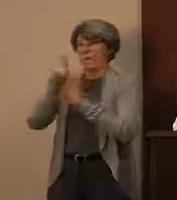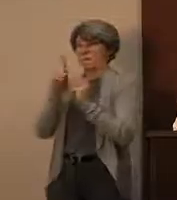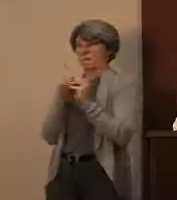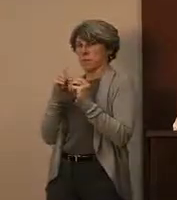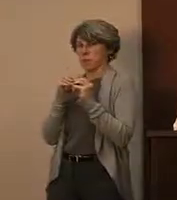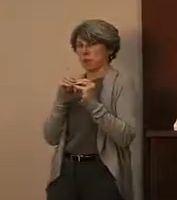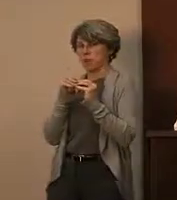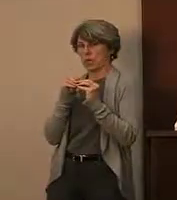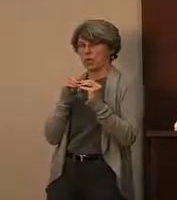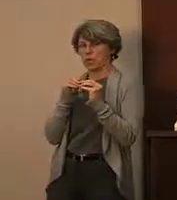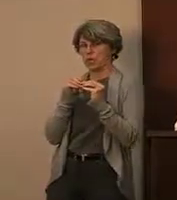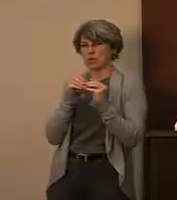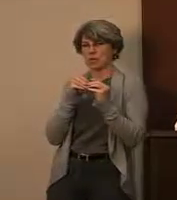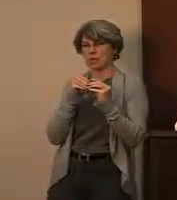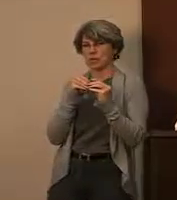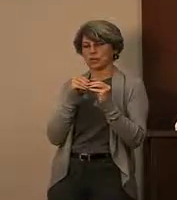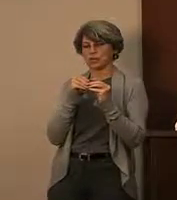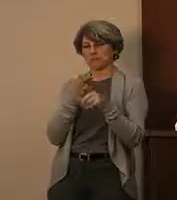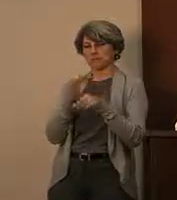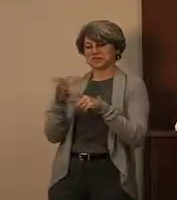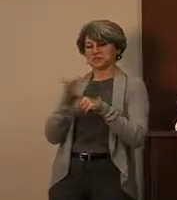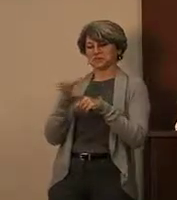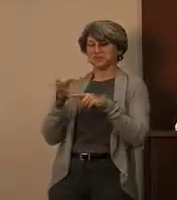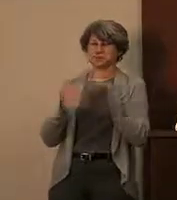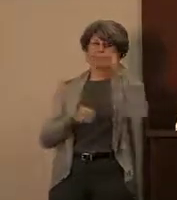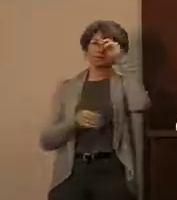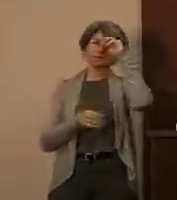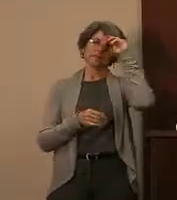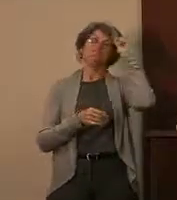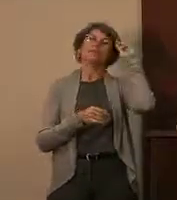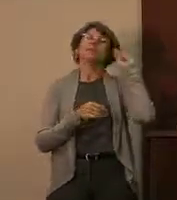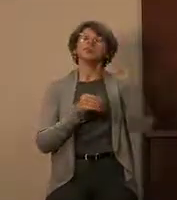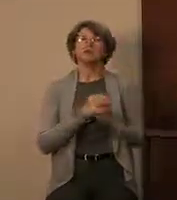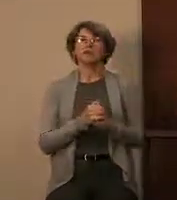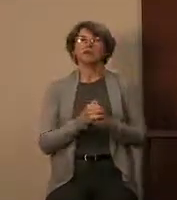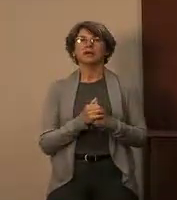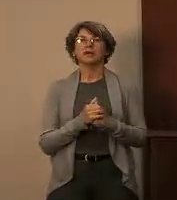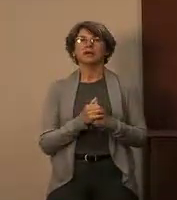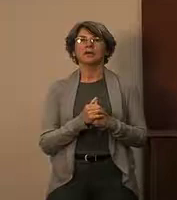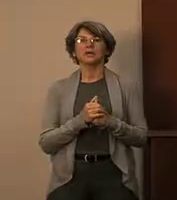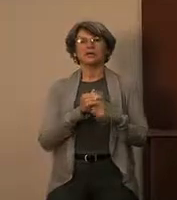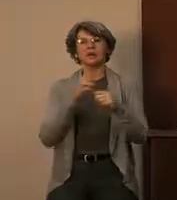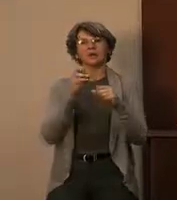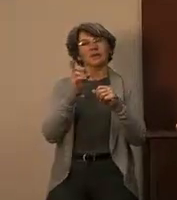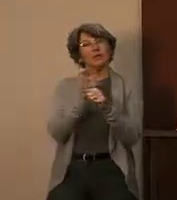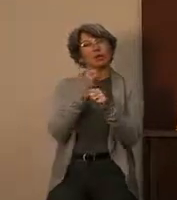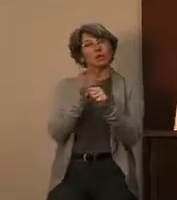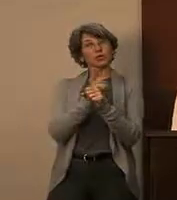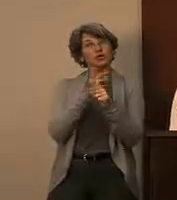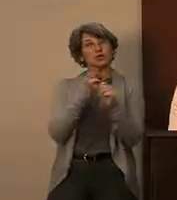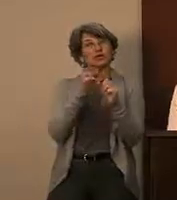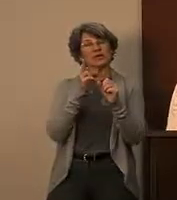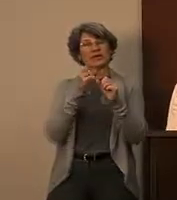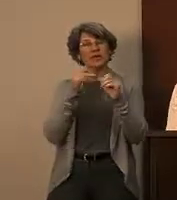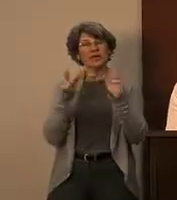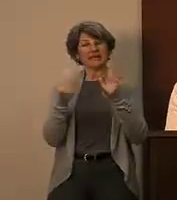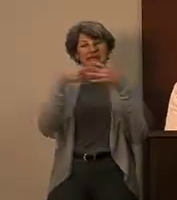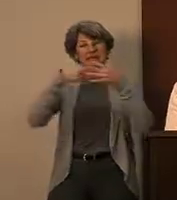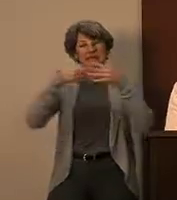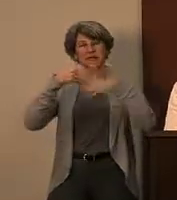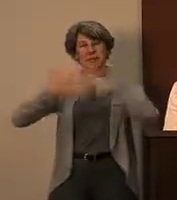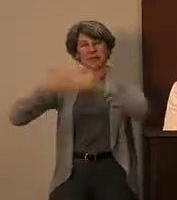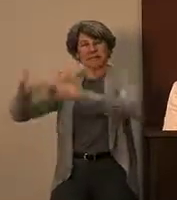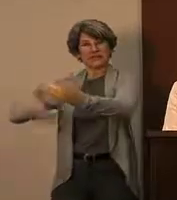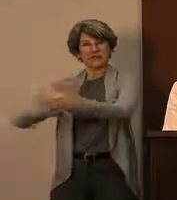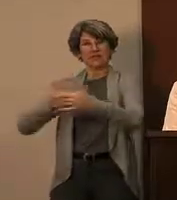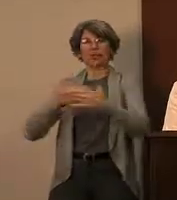that this is how we want to present it to you. Use this with patients all of the time, what I'm going to